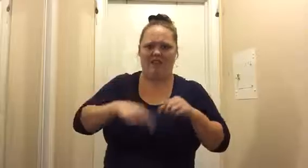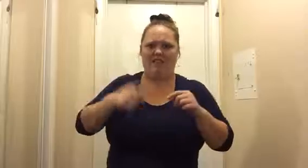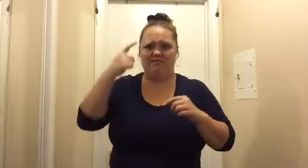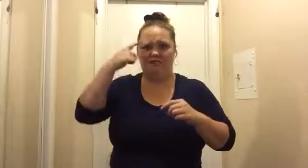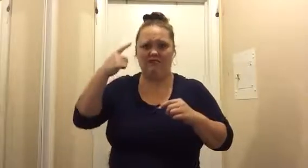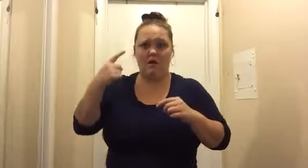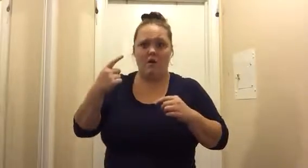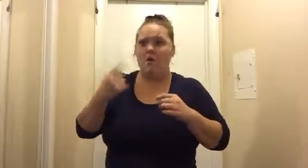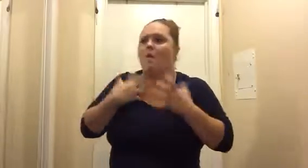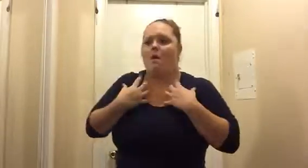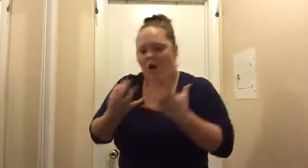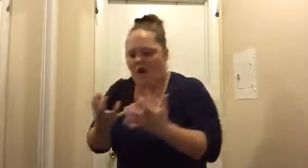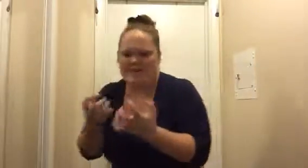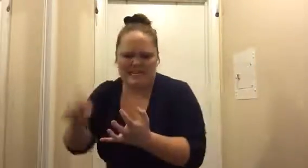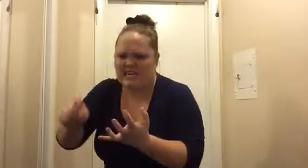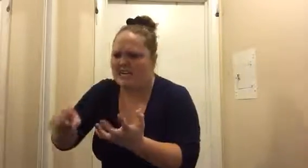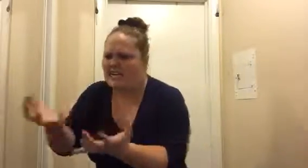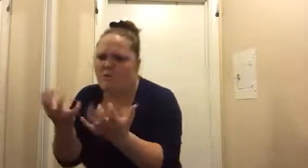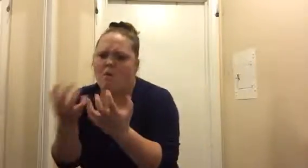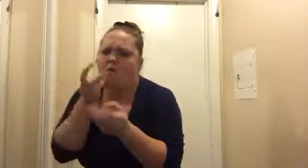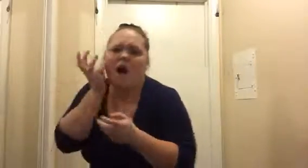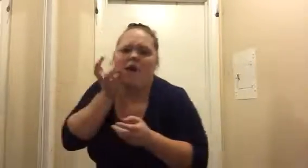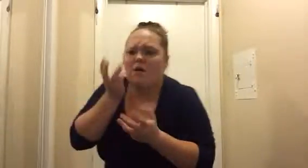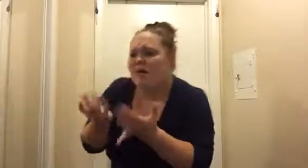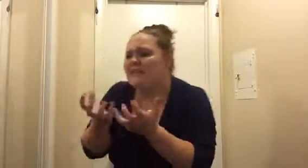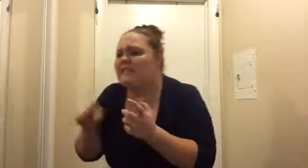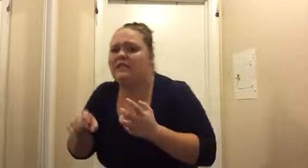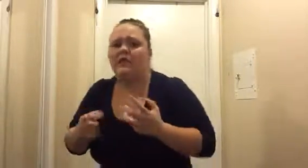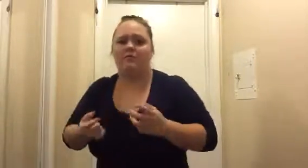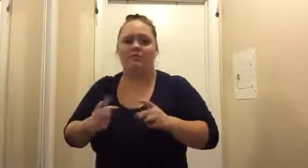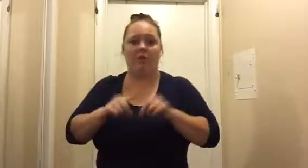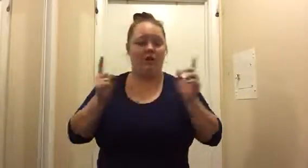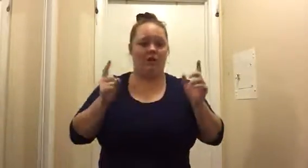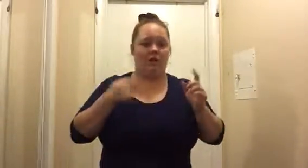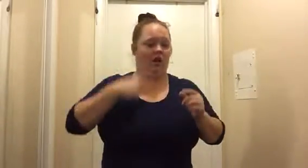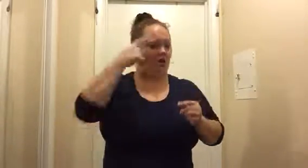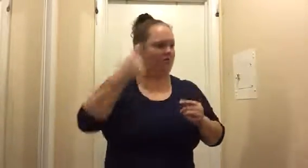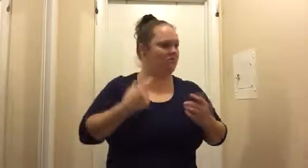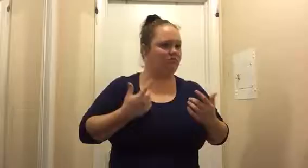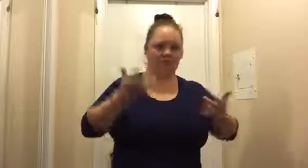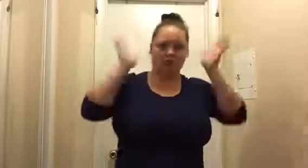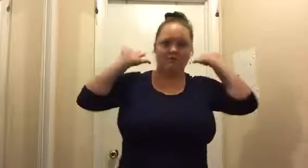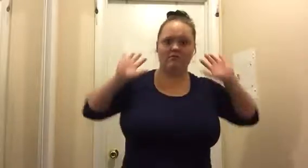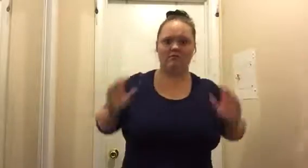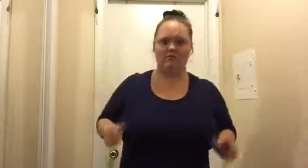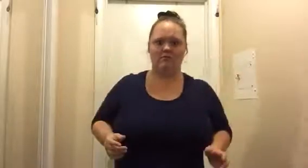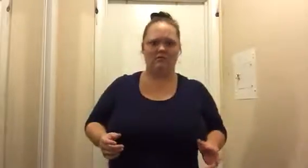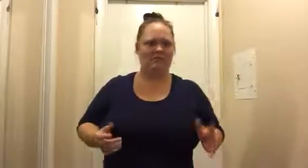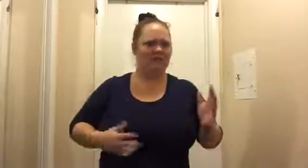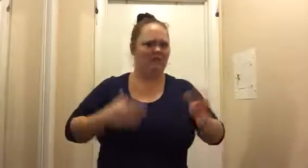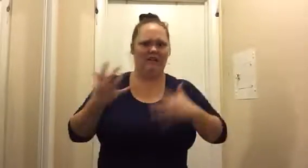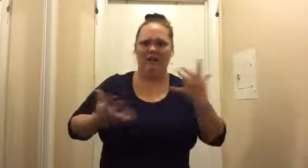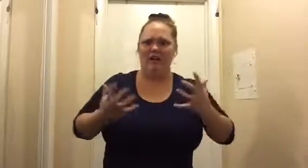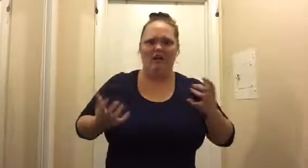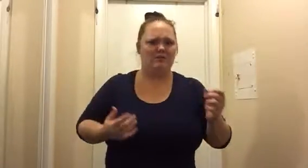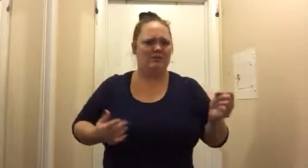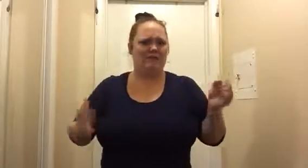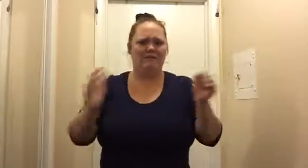went, meh, I'm done. It was a complete miracle.